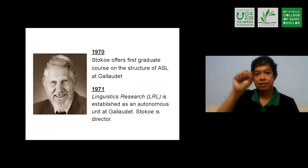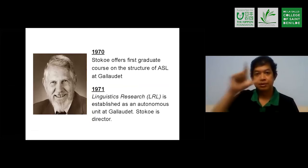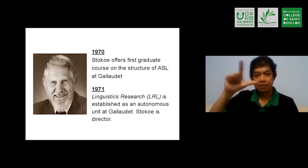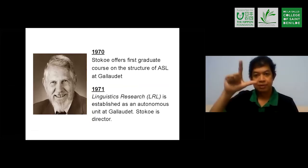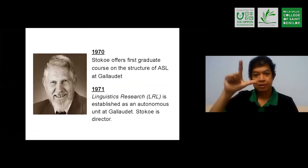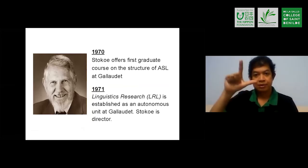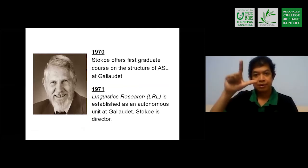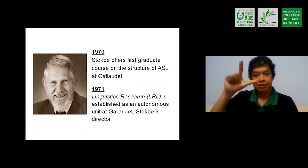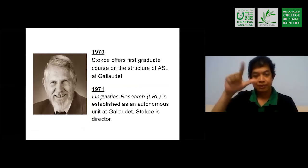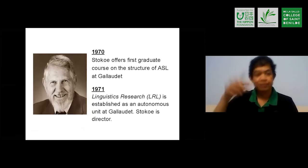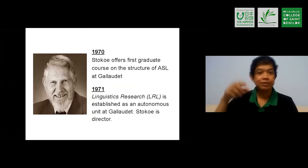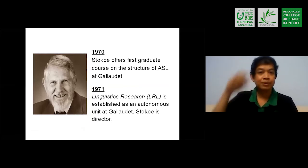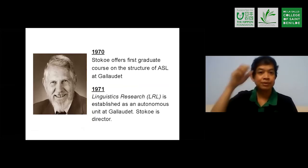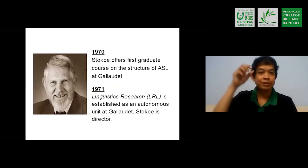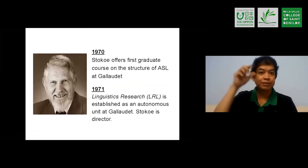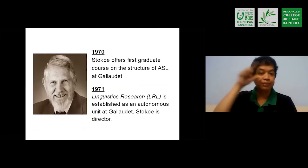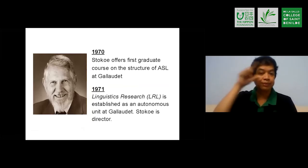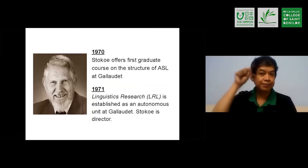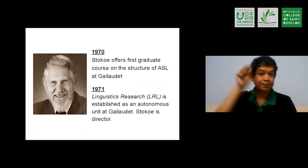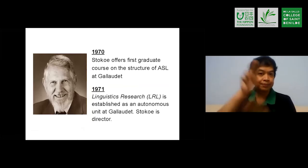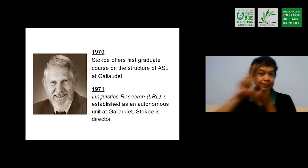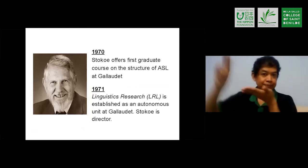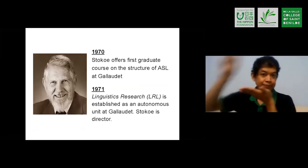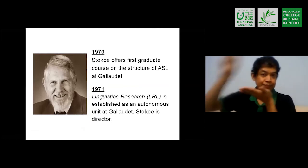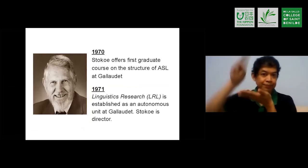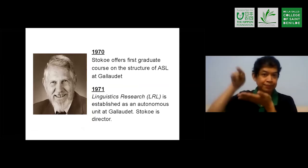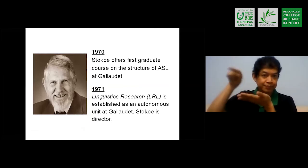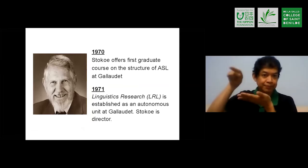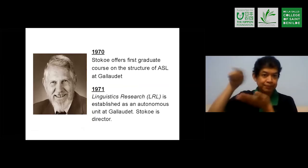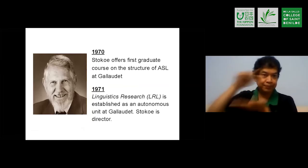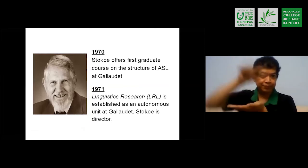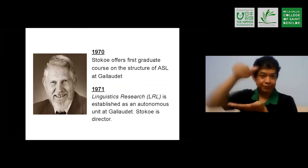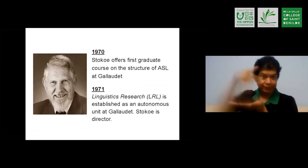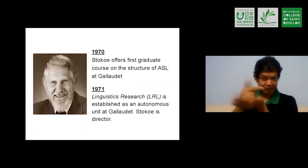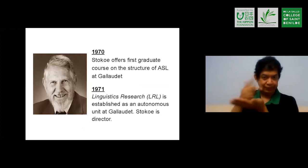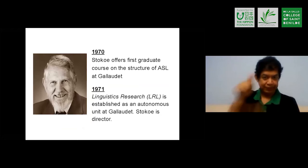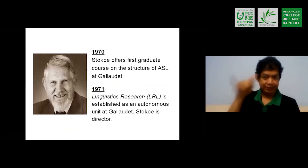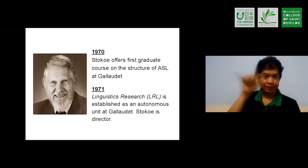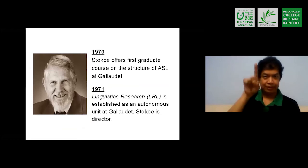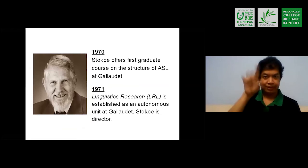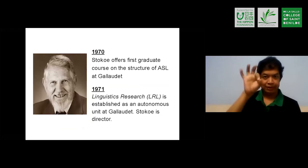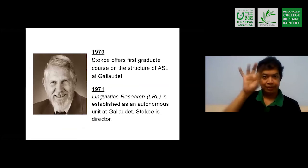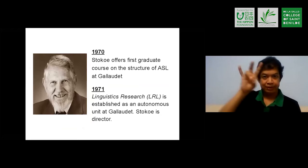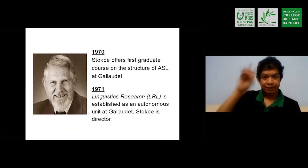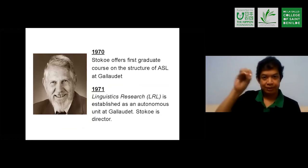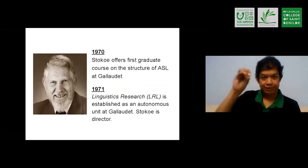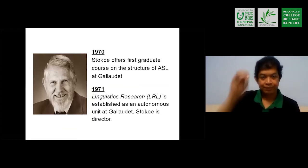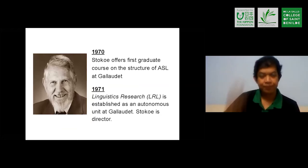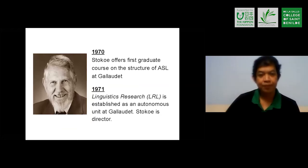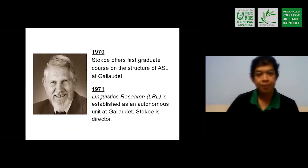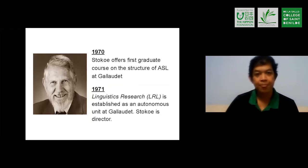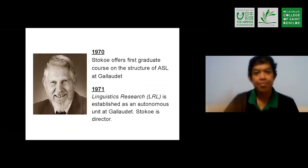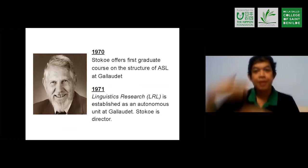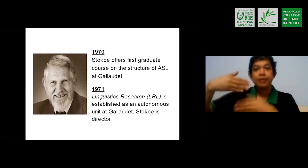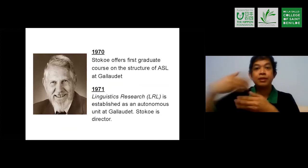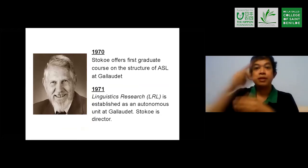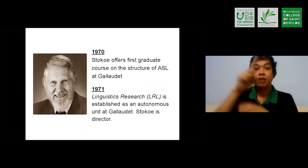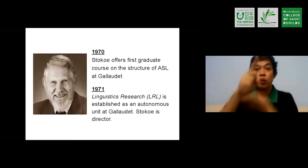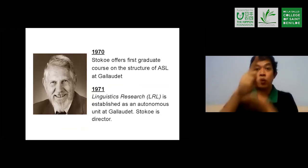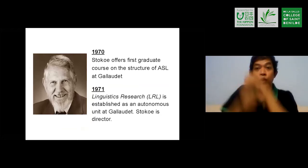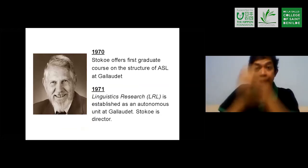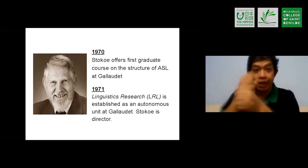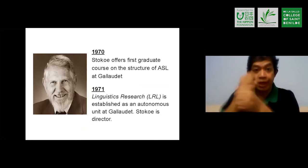offered the first graduate course on the structure of ASL at Gallaudet University. This was